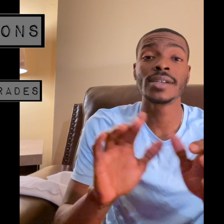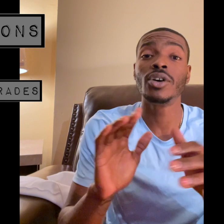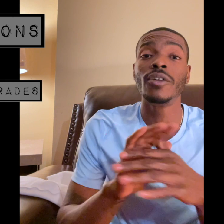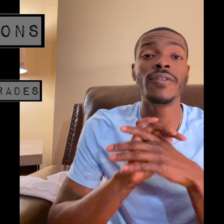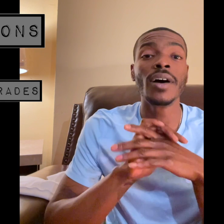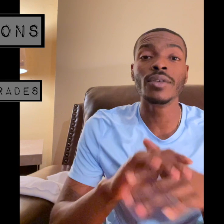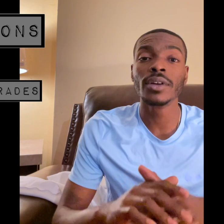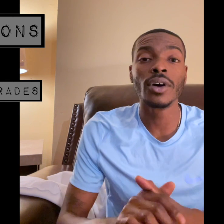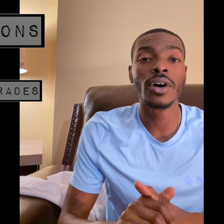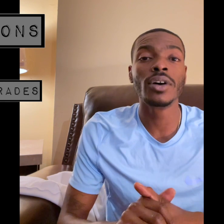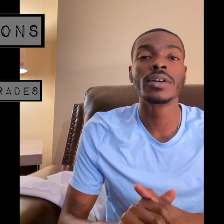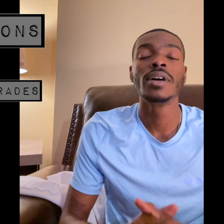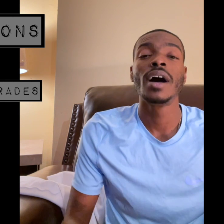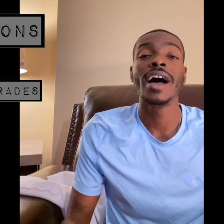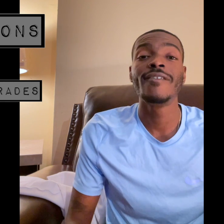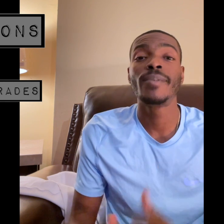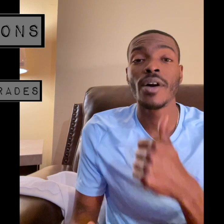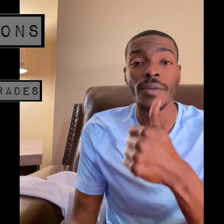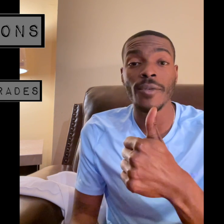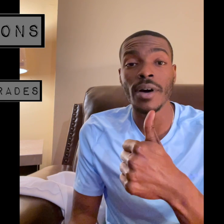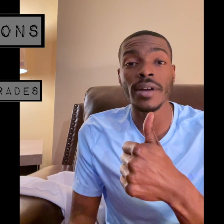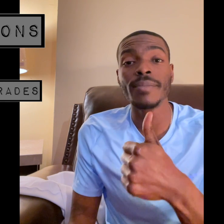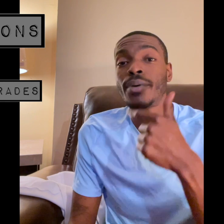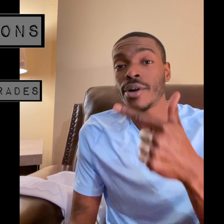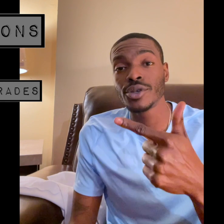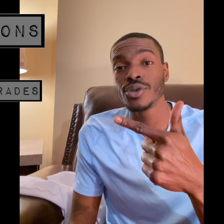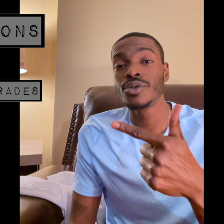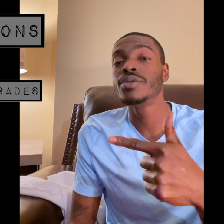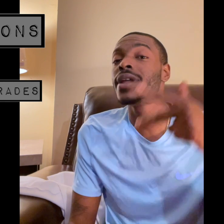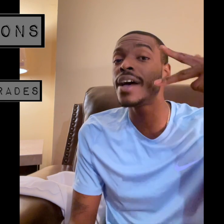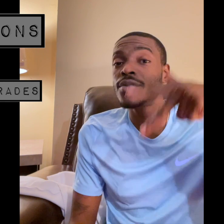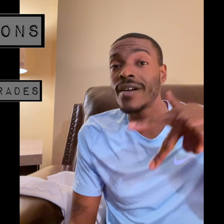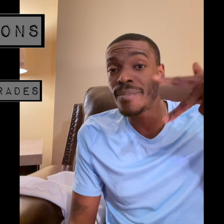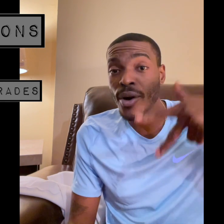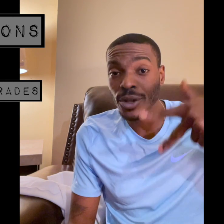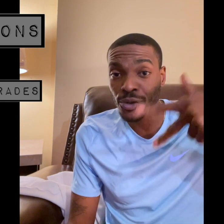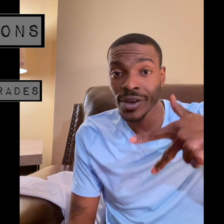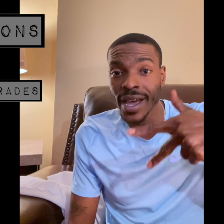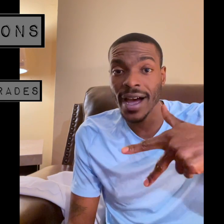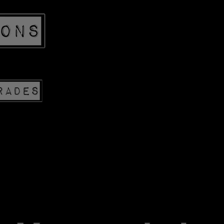all following along. I have part 1, part 2. Now you have part 3 out.